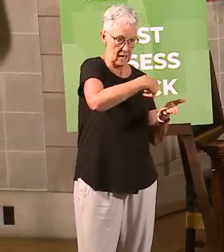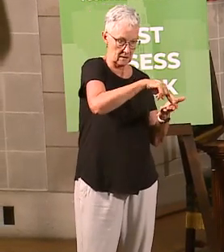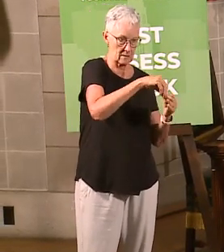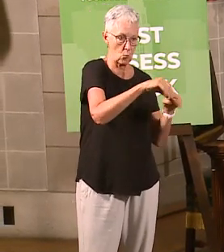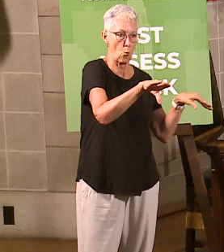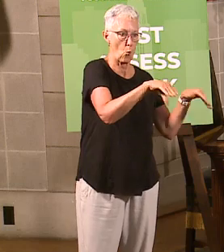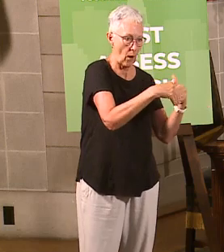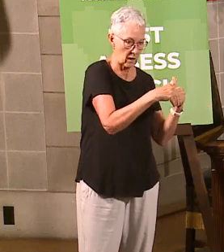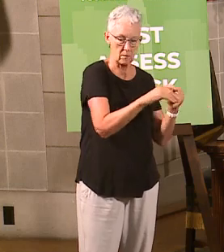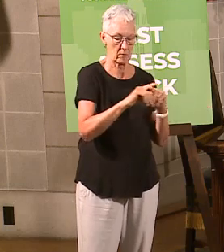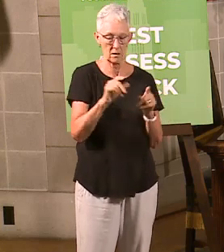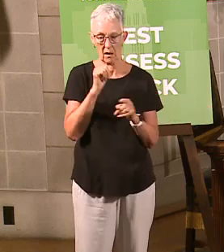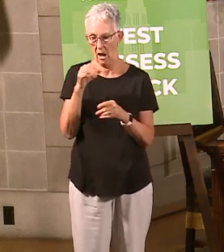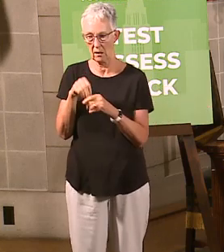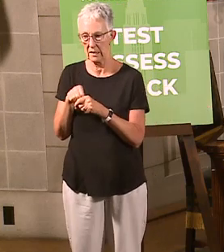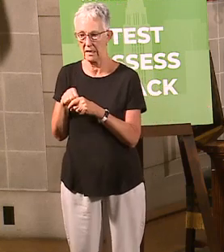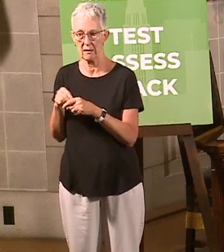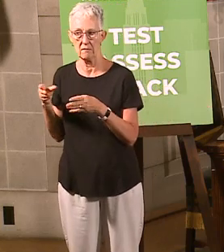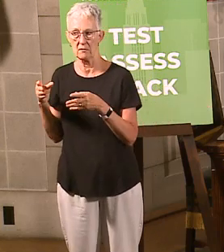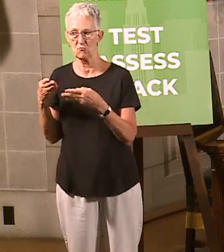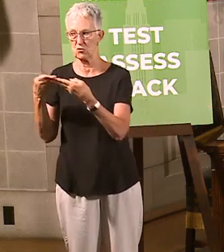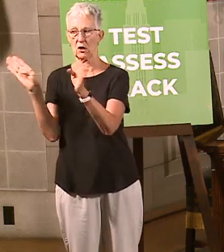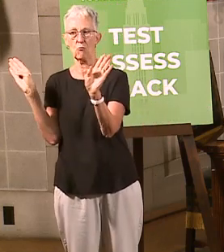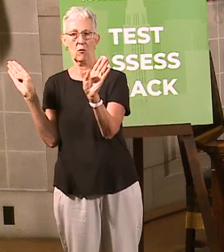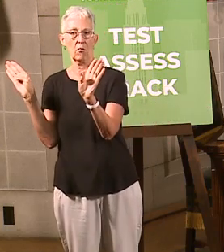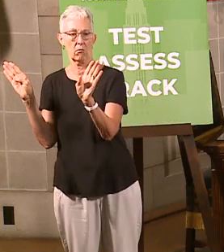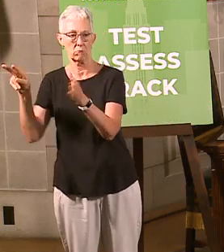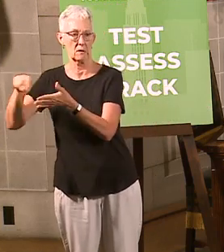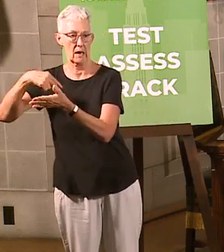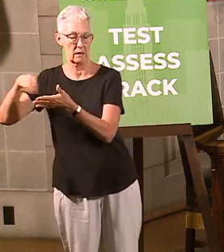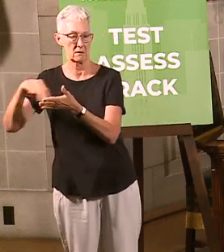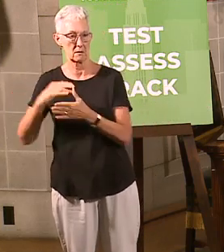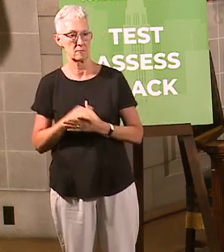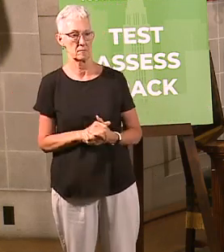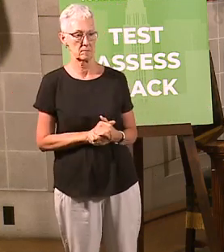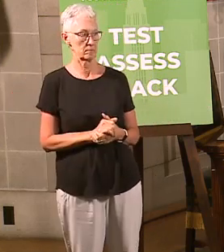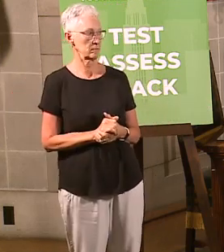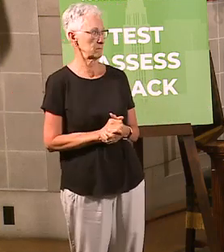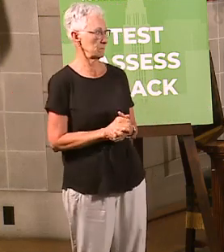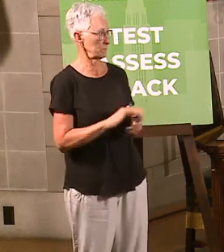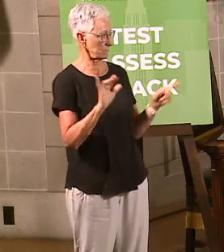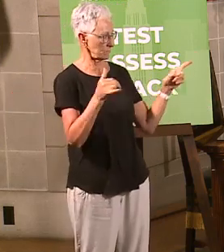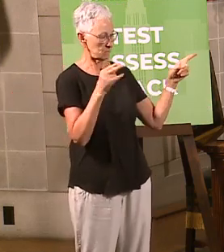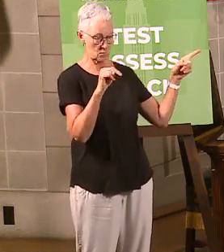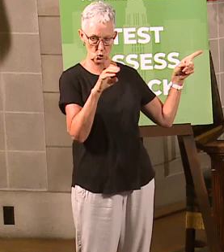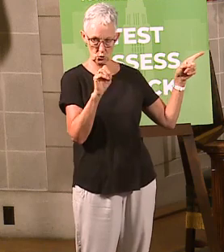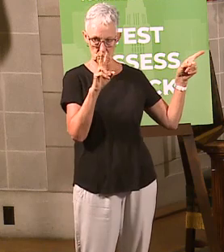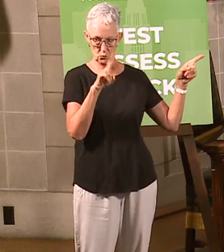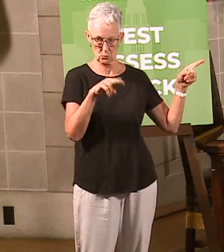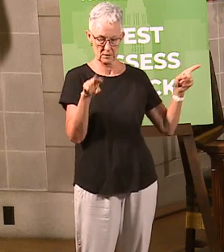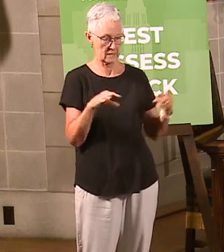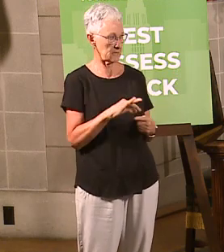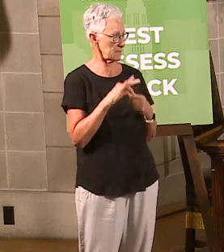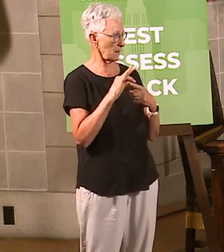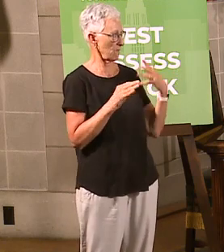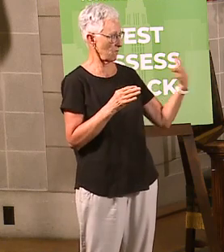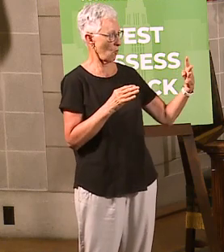not. Starting June 22nd, let's see, all the counties that I said before, Hall, Merrick,